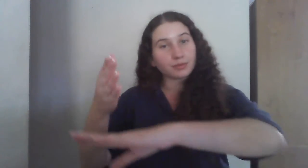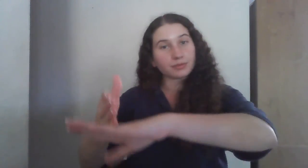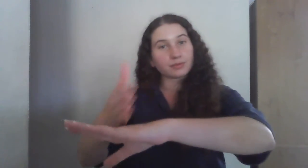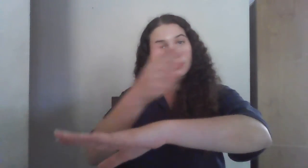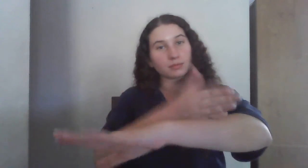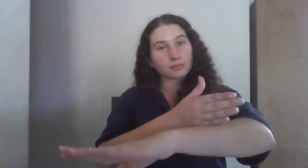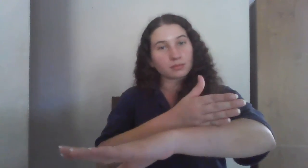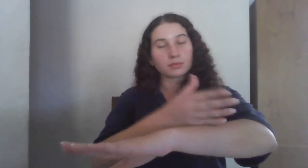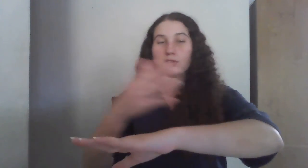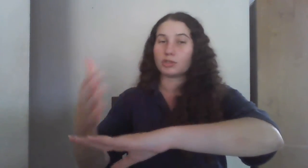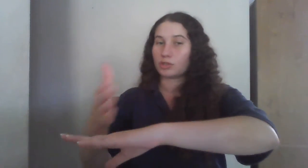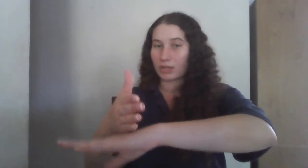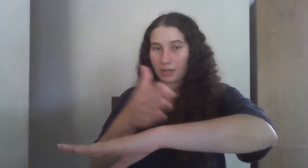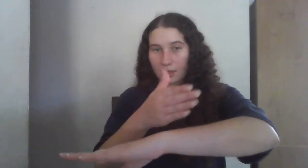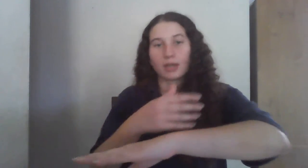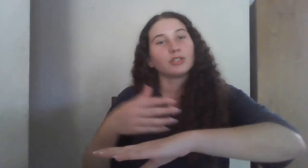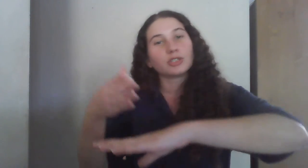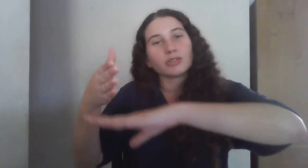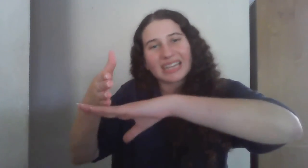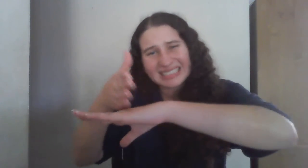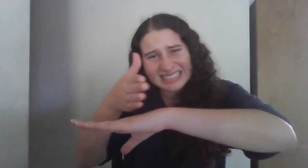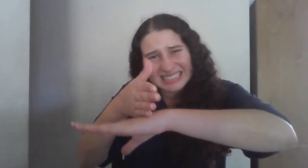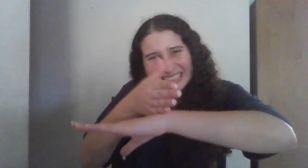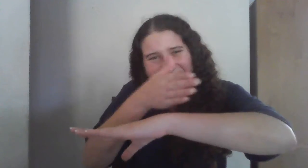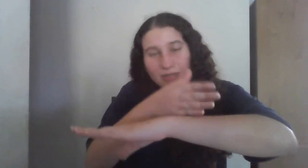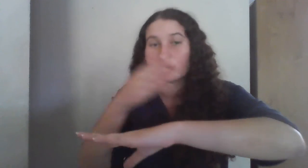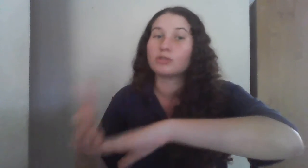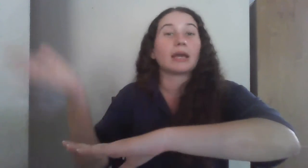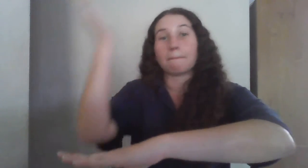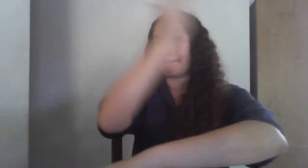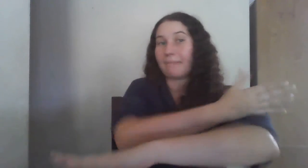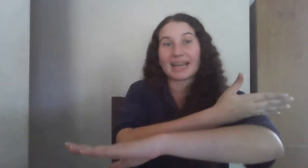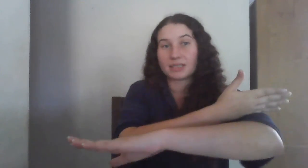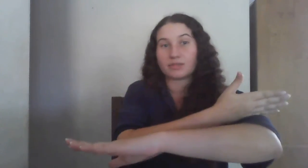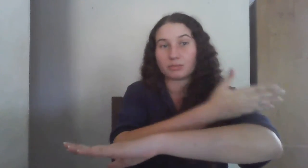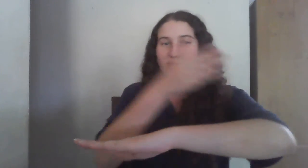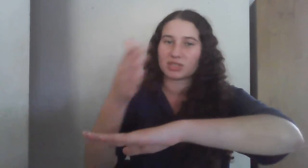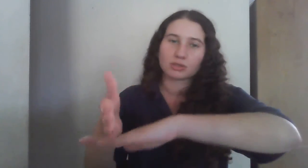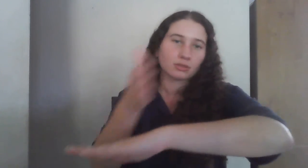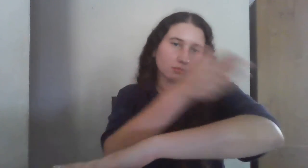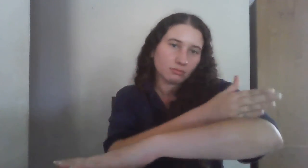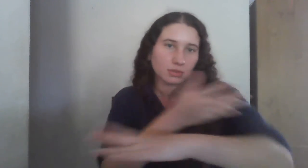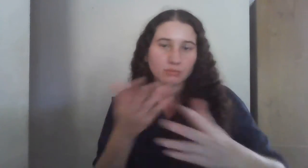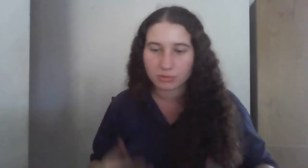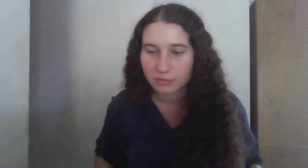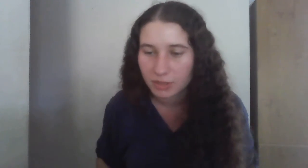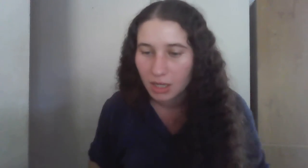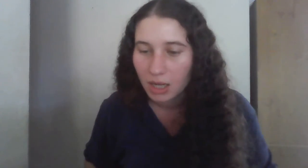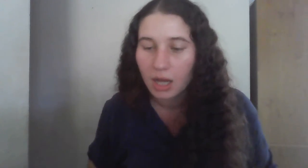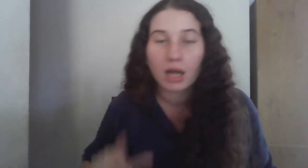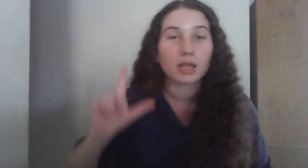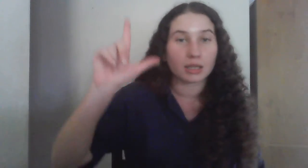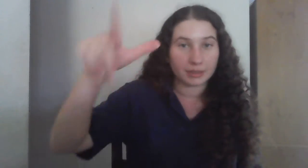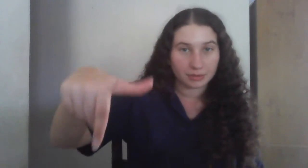Improve. You can do it like, or you can do like massive improvement. Or just improve. Later.